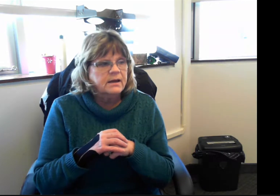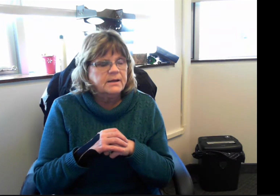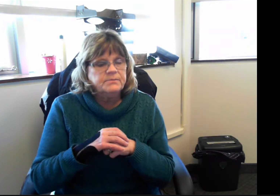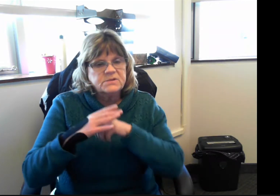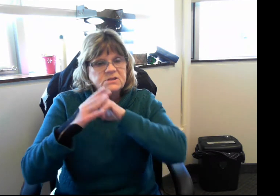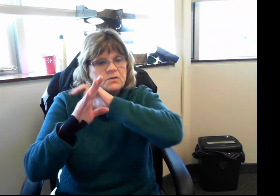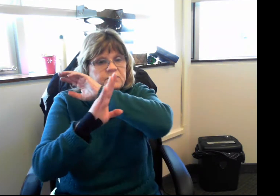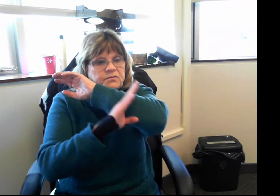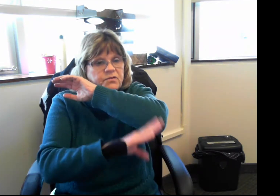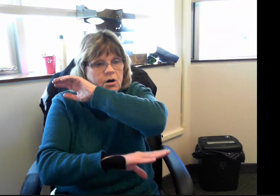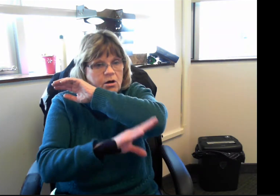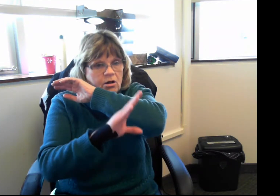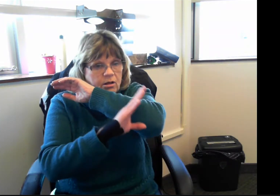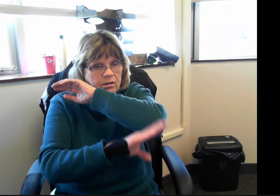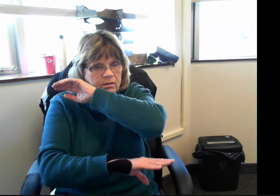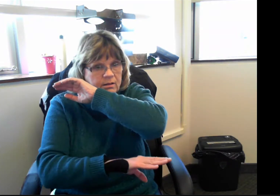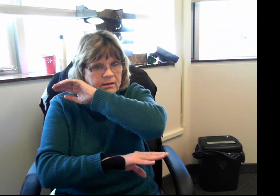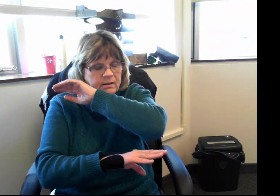Okay, so fall,